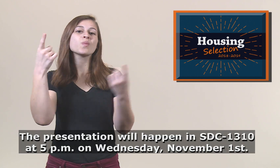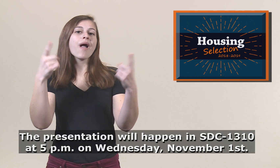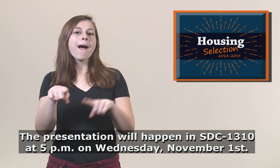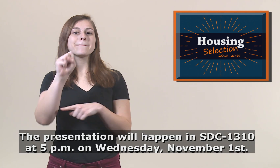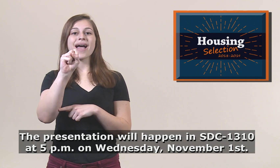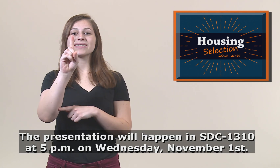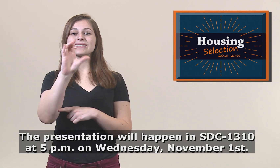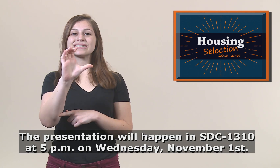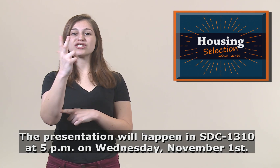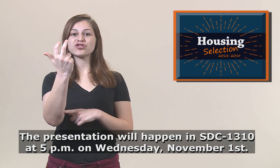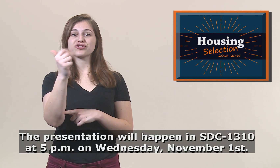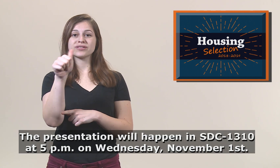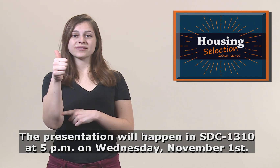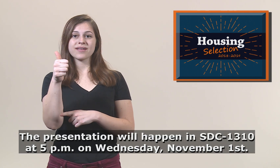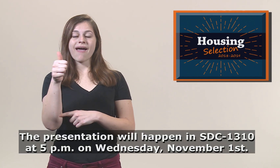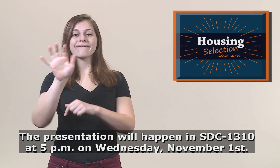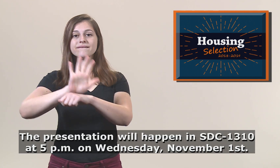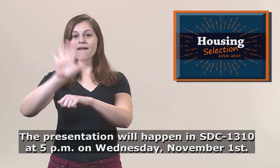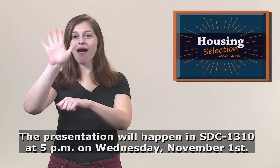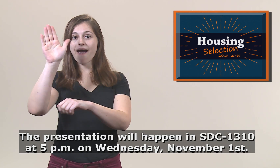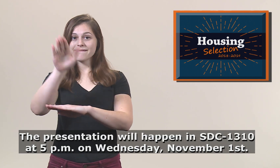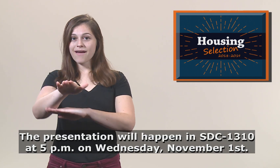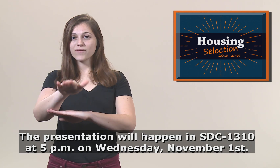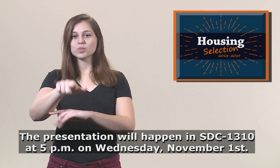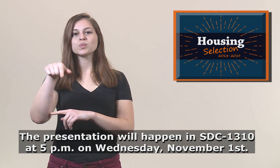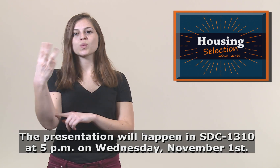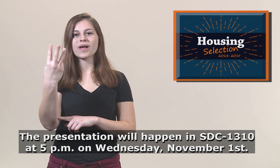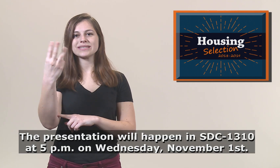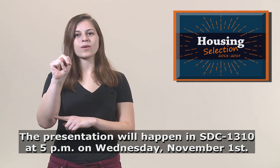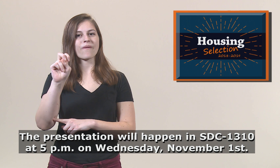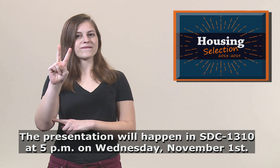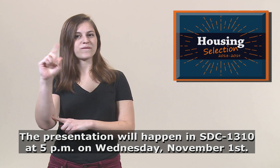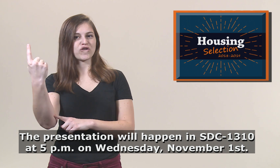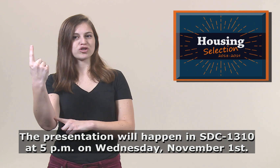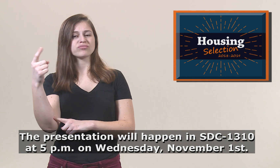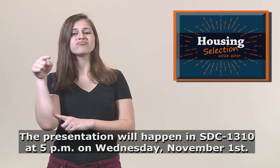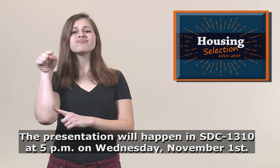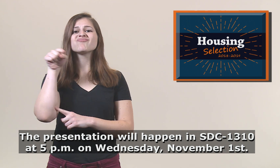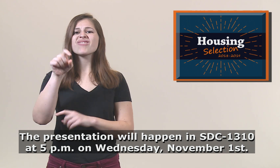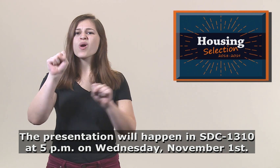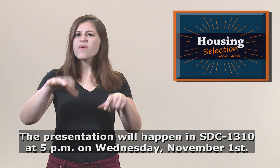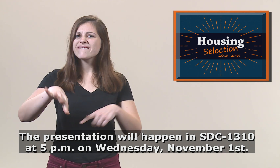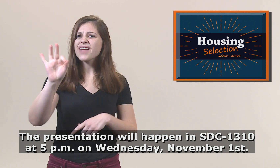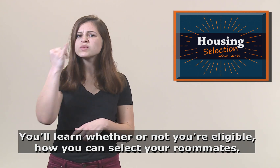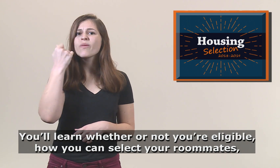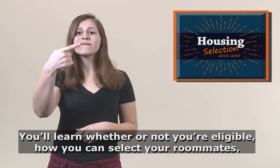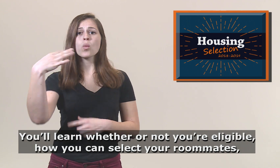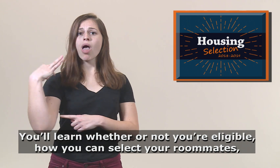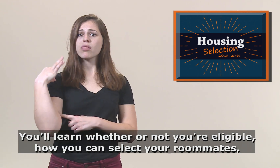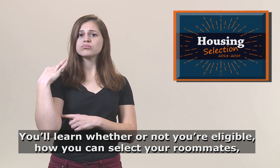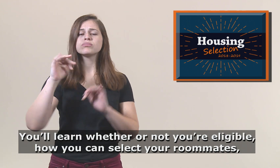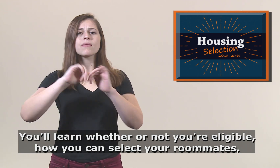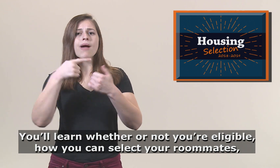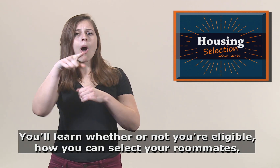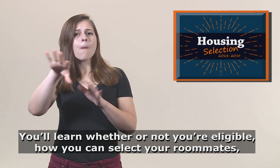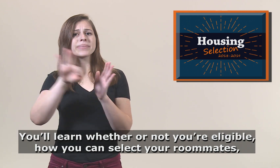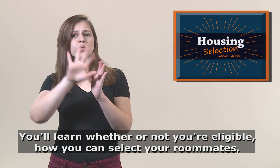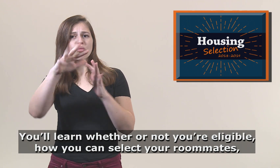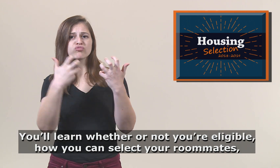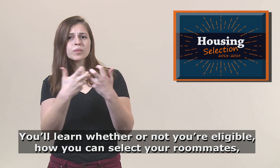The presentation will happen in SDC 1310 at 5 p.m. on Wednesday, November 1st. You'll learn whether or not you're eligible,